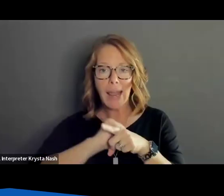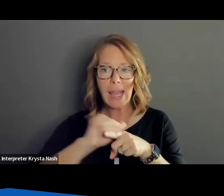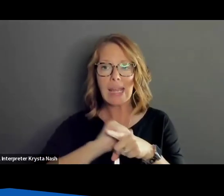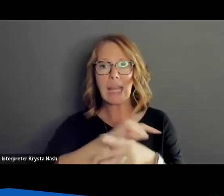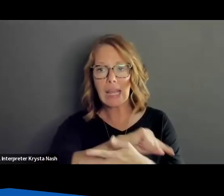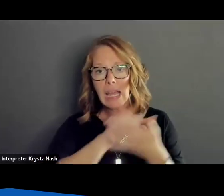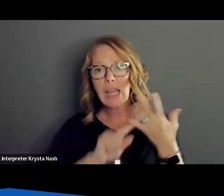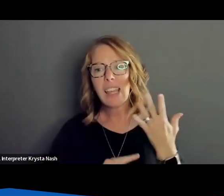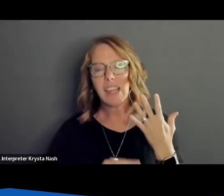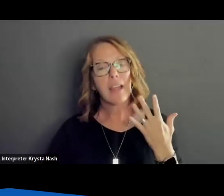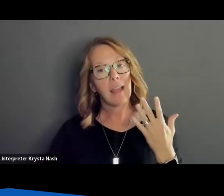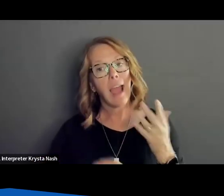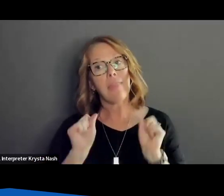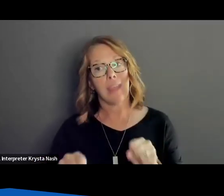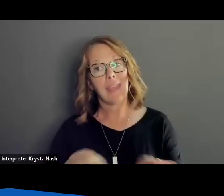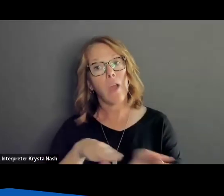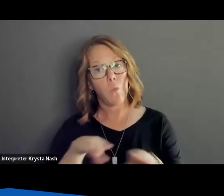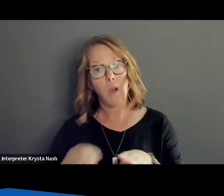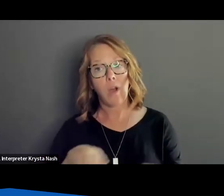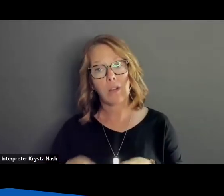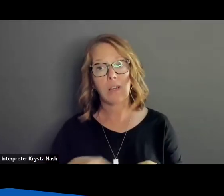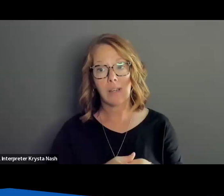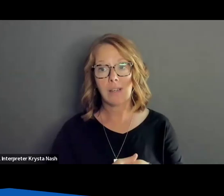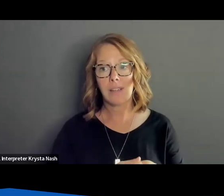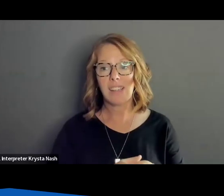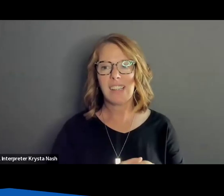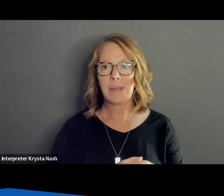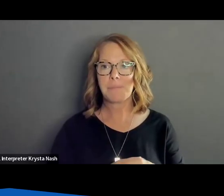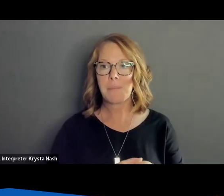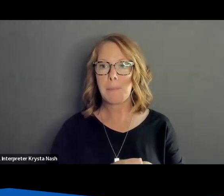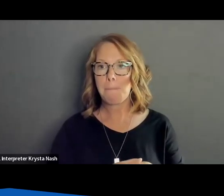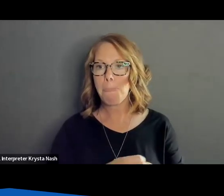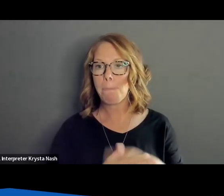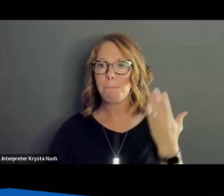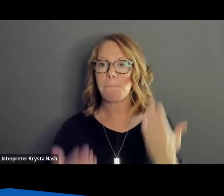these things, and they are able to walk. They might get one of those